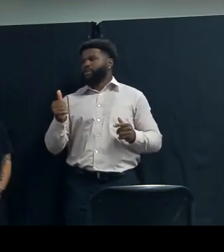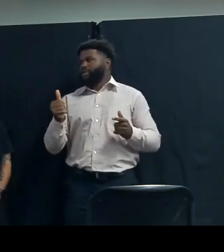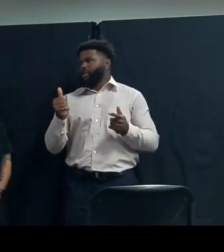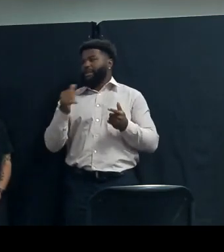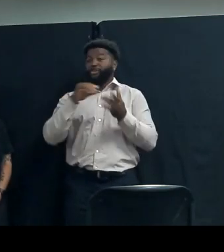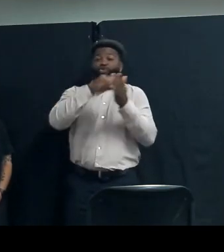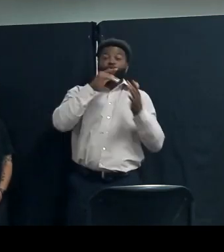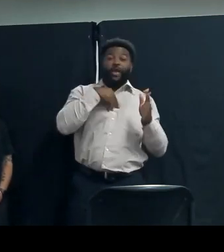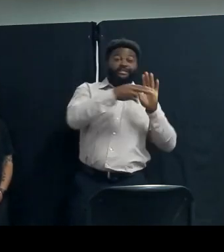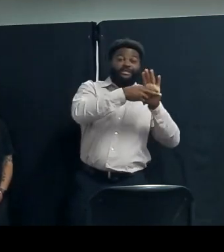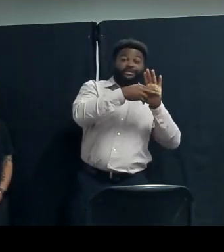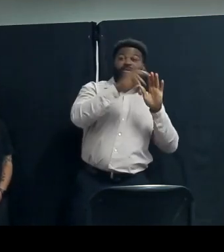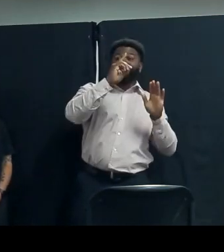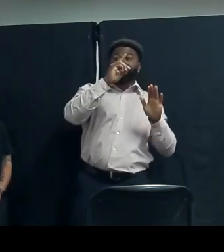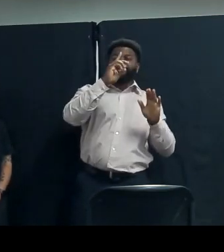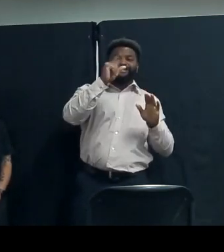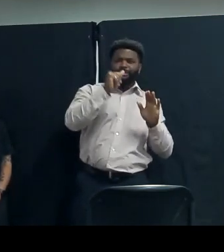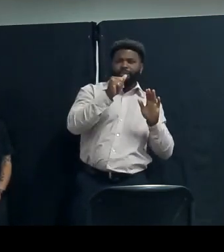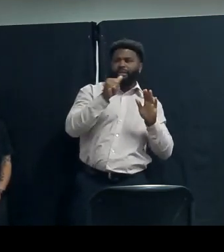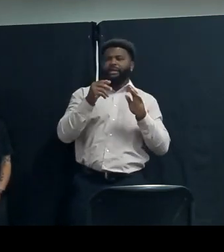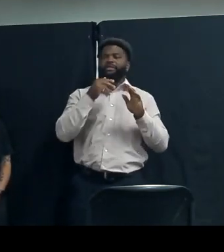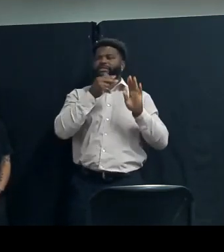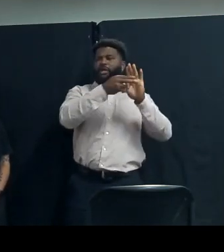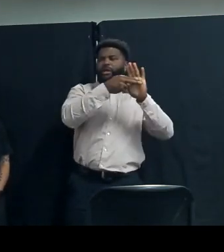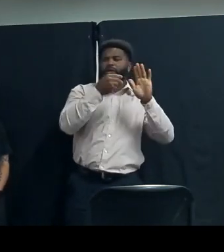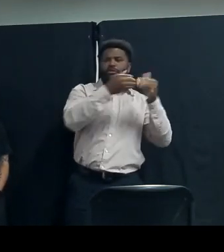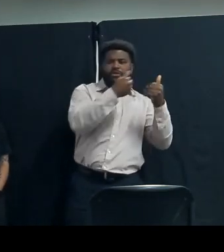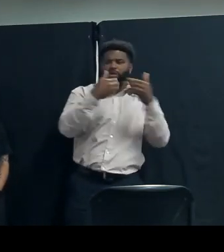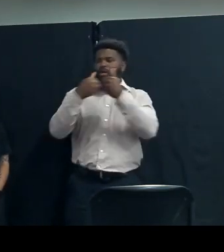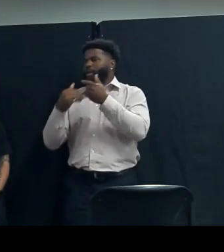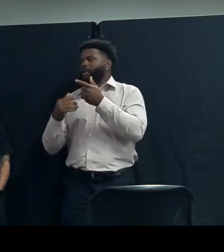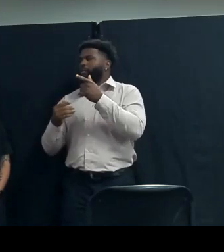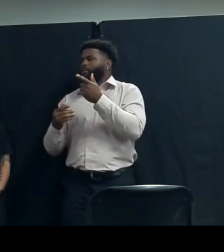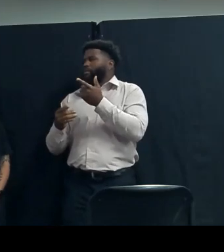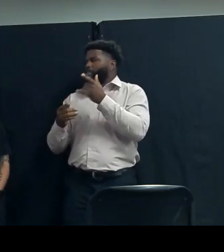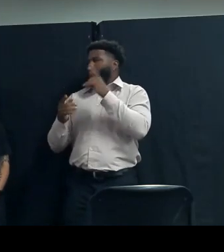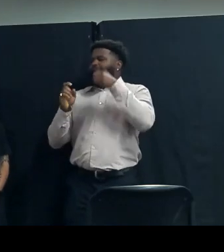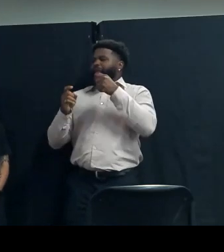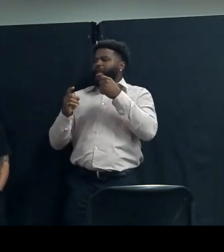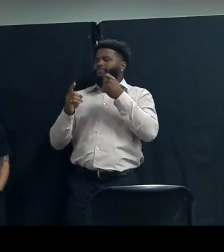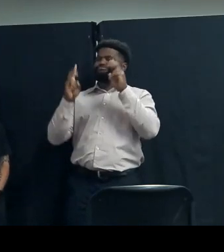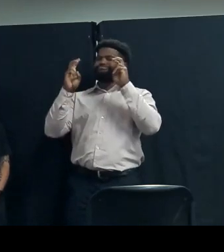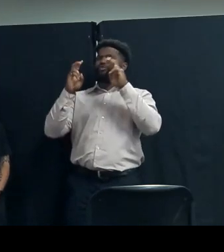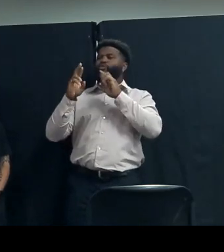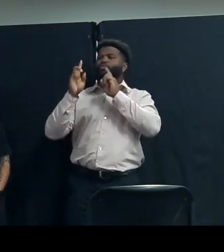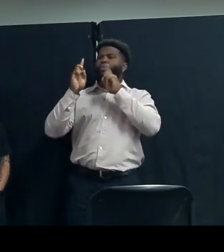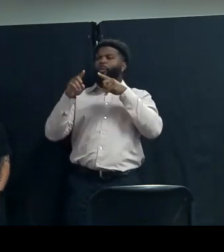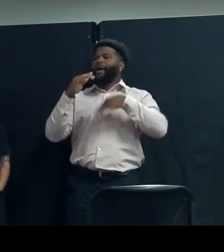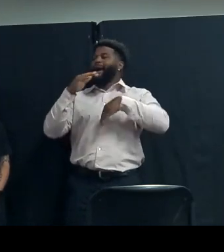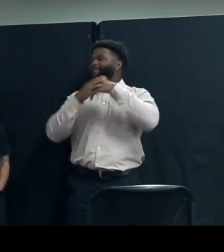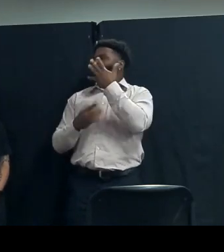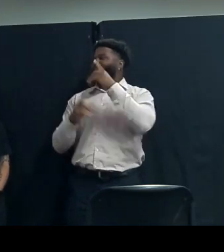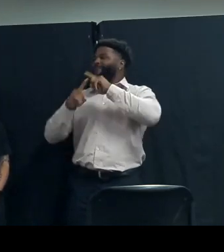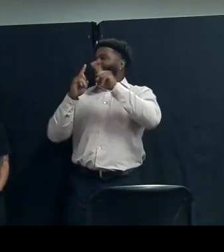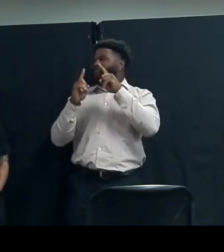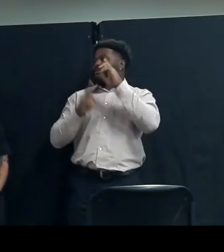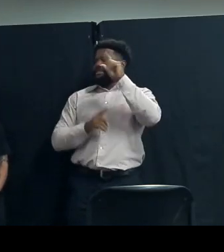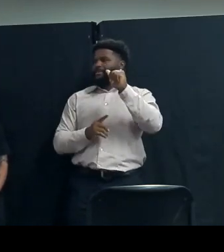student with a disability and whether they have they can report up to 5 other disabilities.